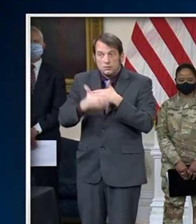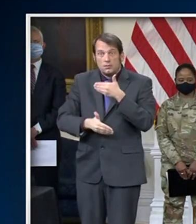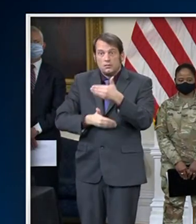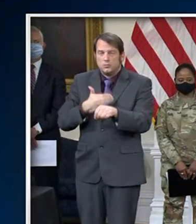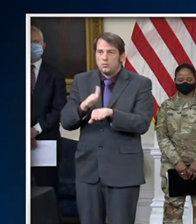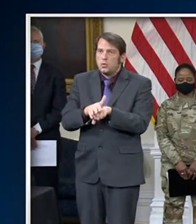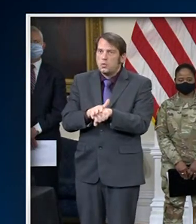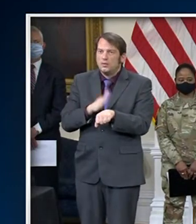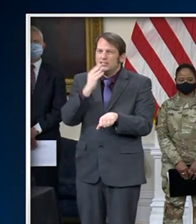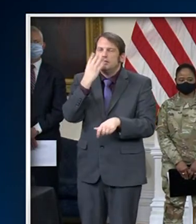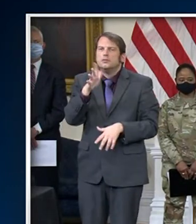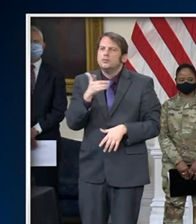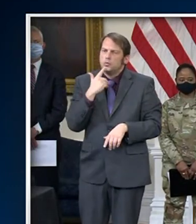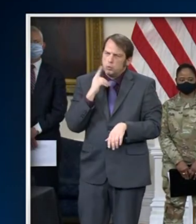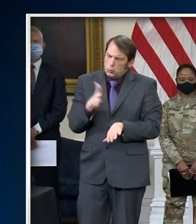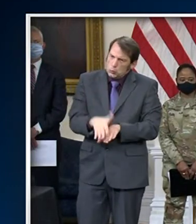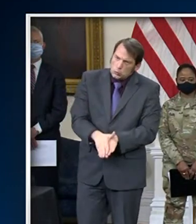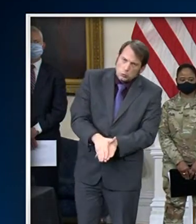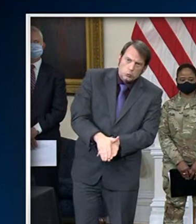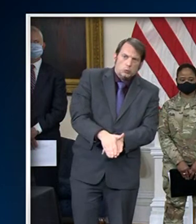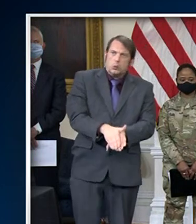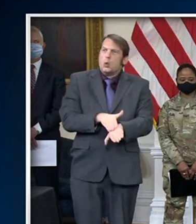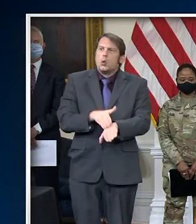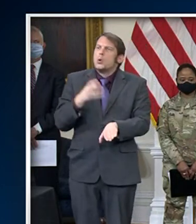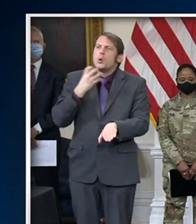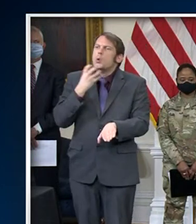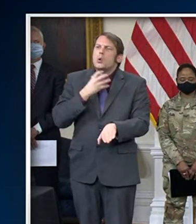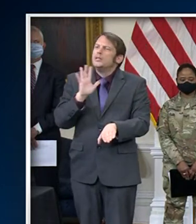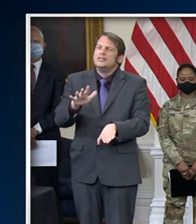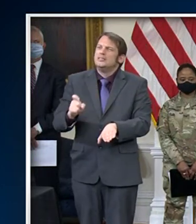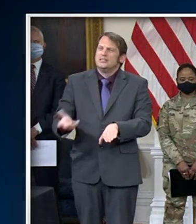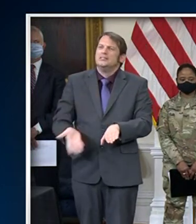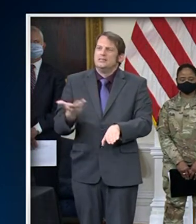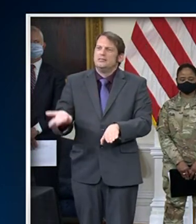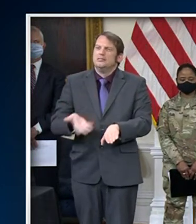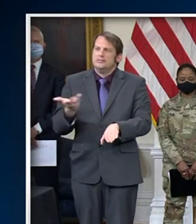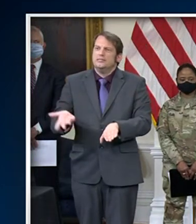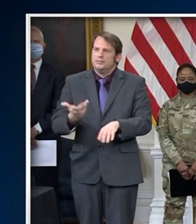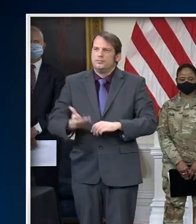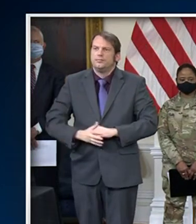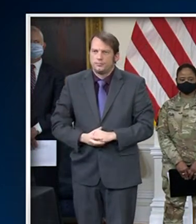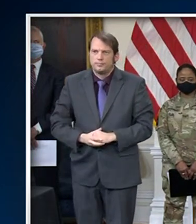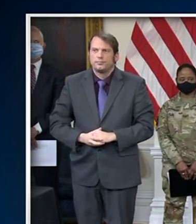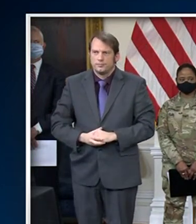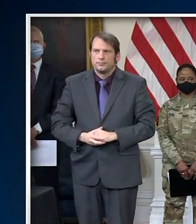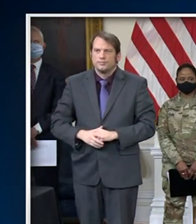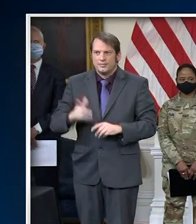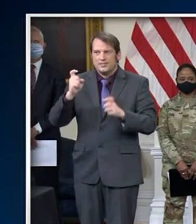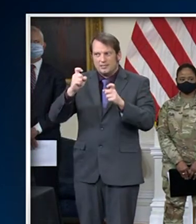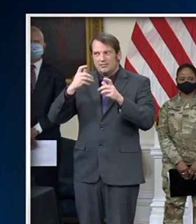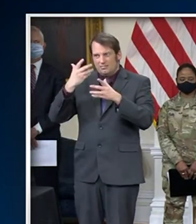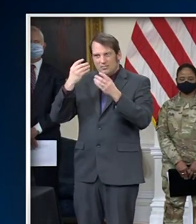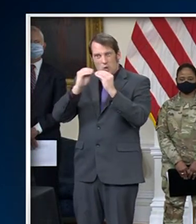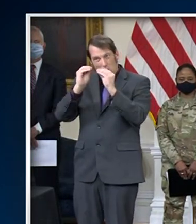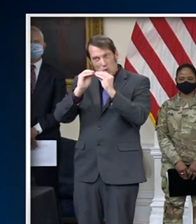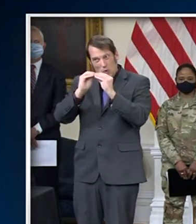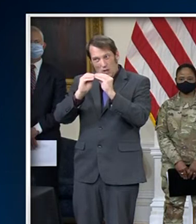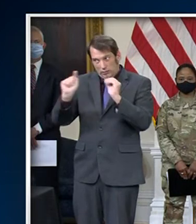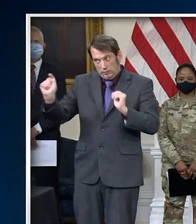To increase the pace of vaccinations, we deployed vaccines to more and more providers in every